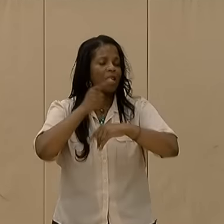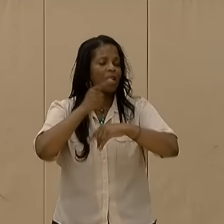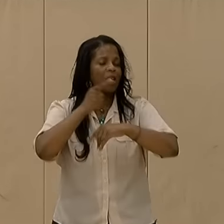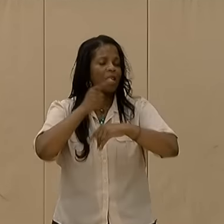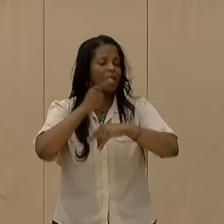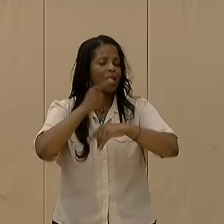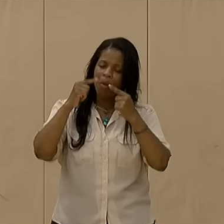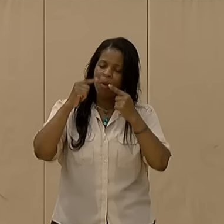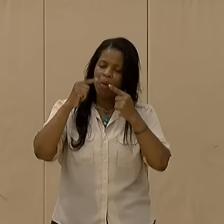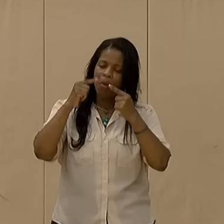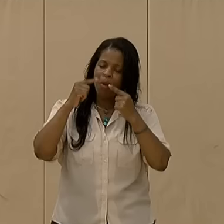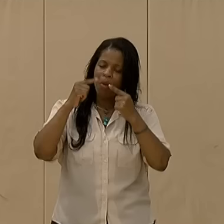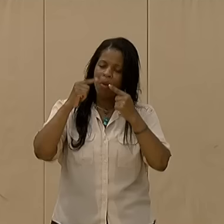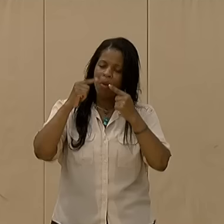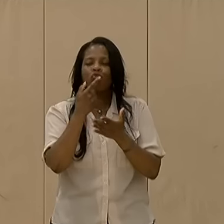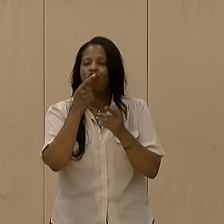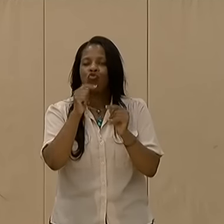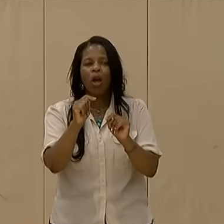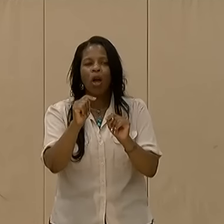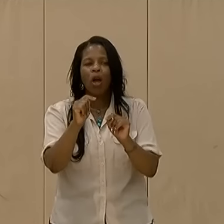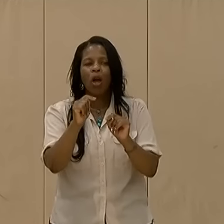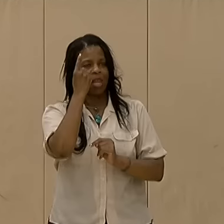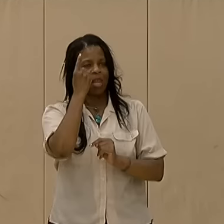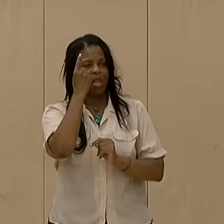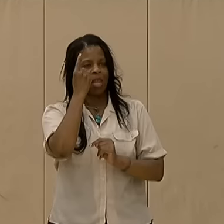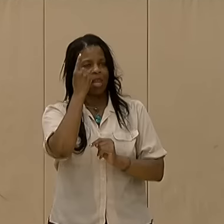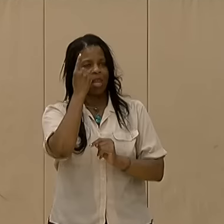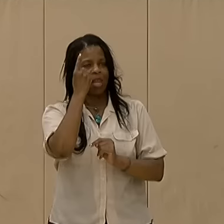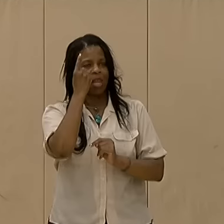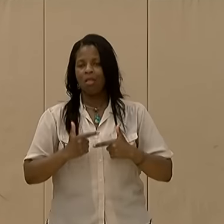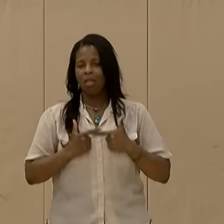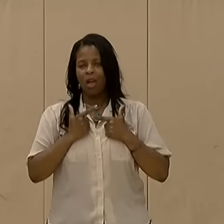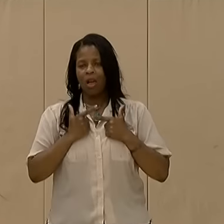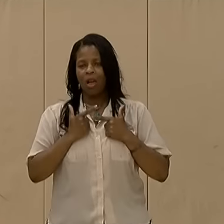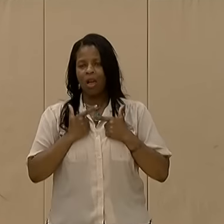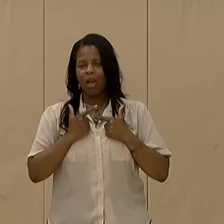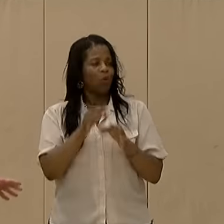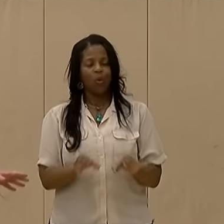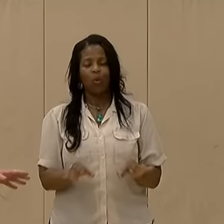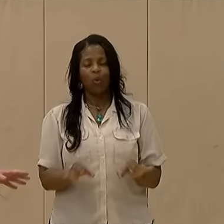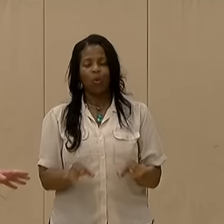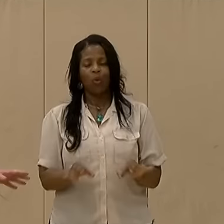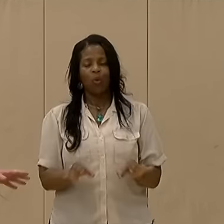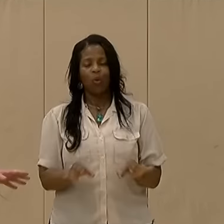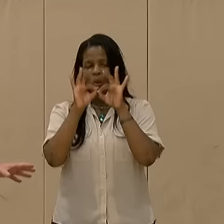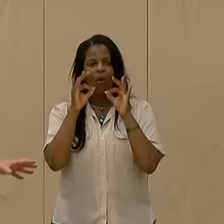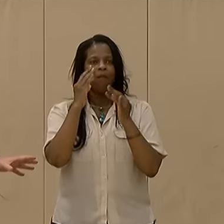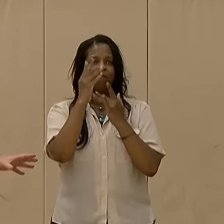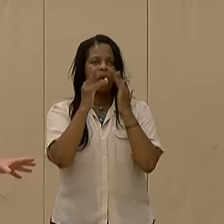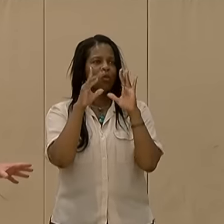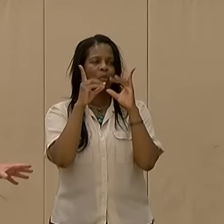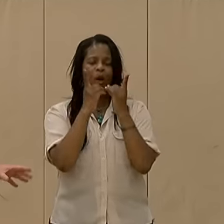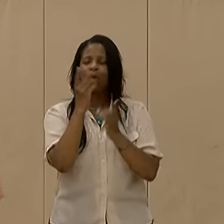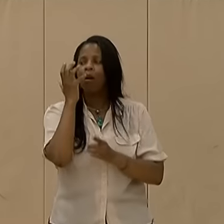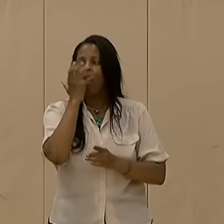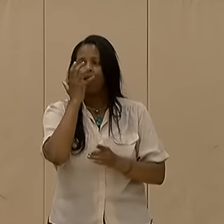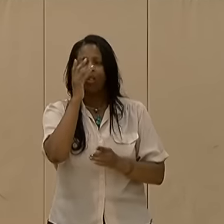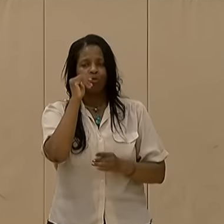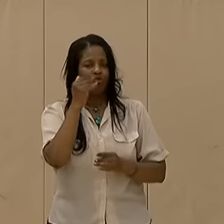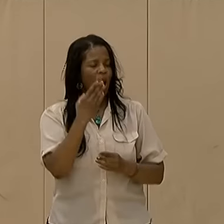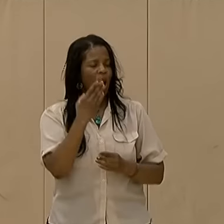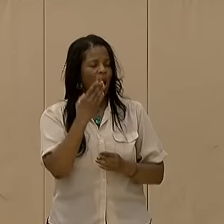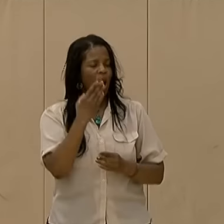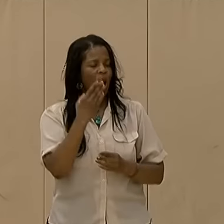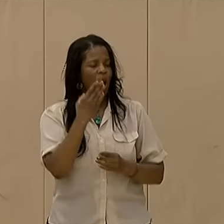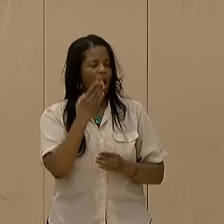just understand that protecting life is the most important thing we're doing right now. The fire department's doing an awesome job protecting